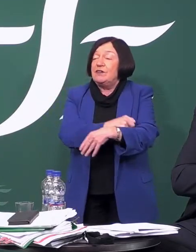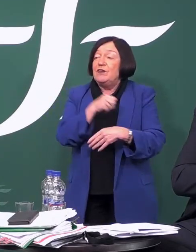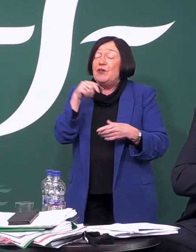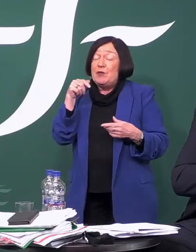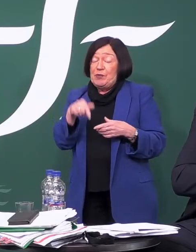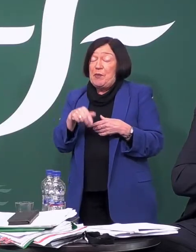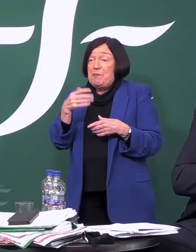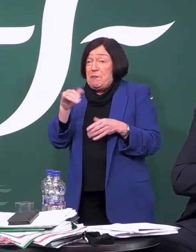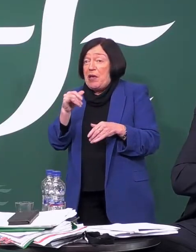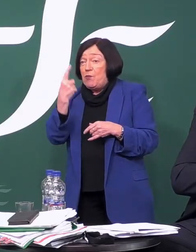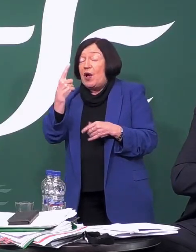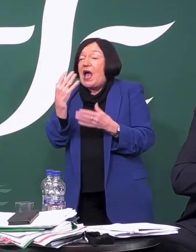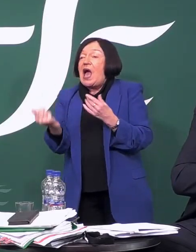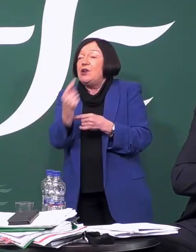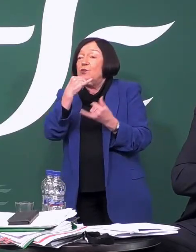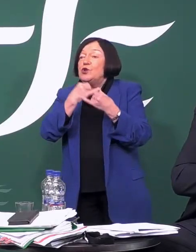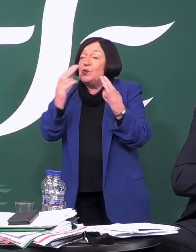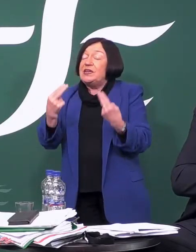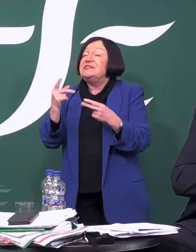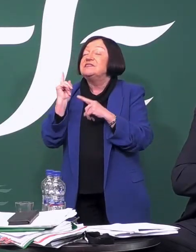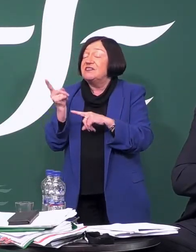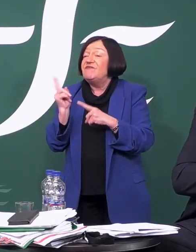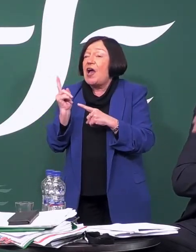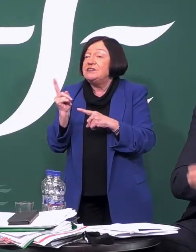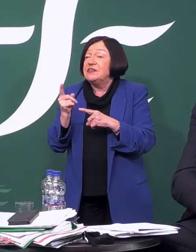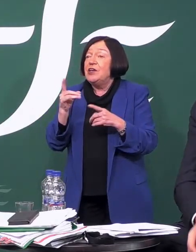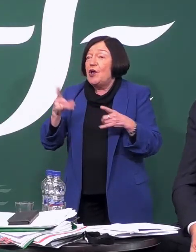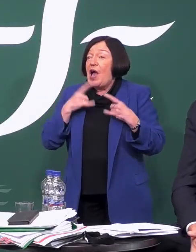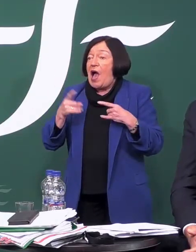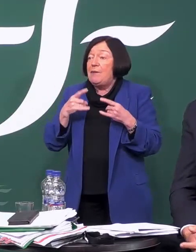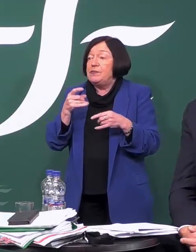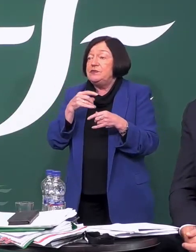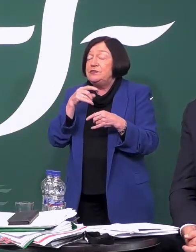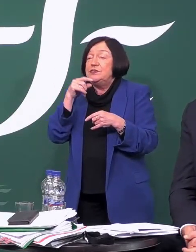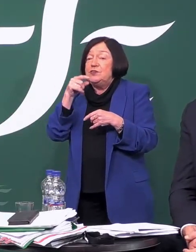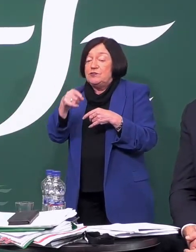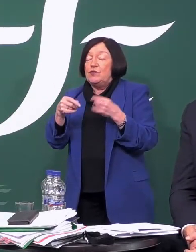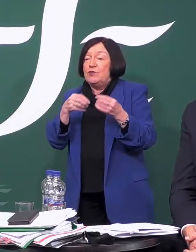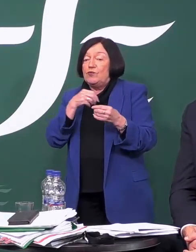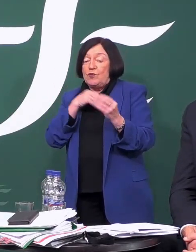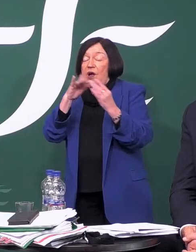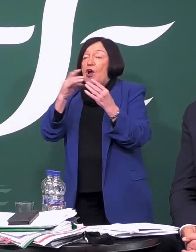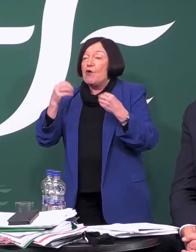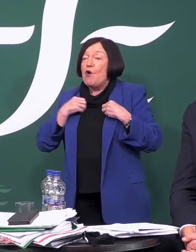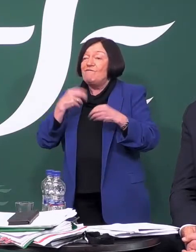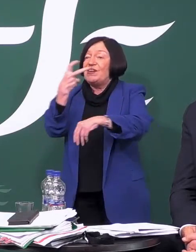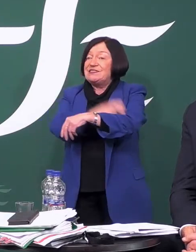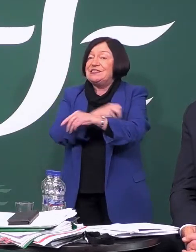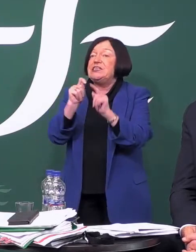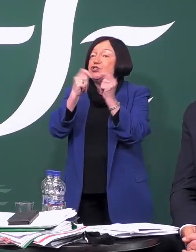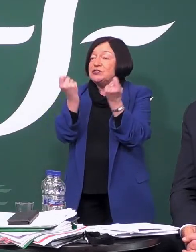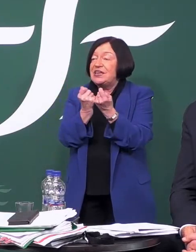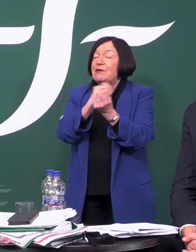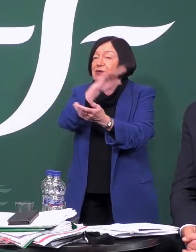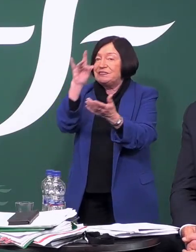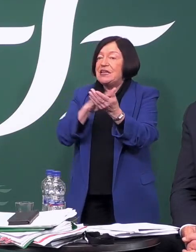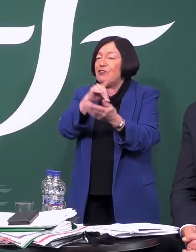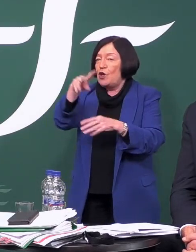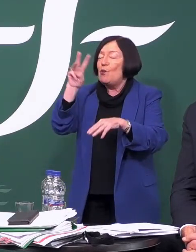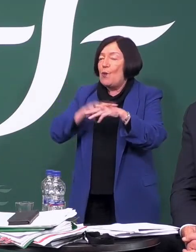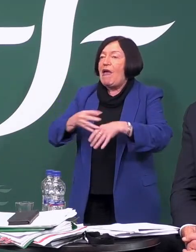So certainly anybody who needs advice, we're happy through our own vaccination teams, and any of the vaccination centres are well